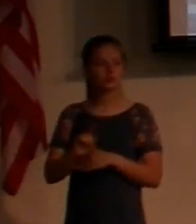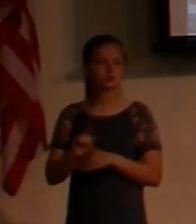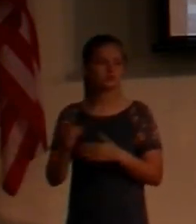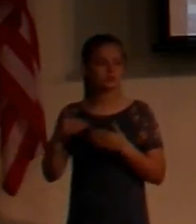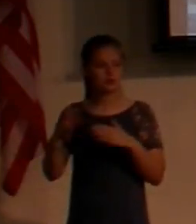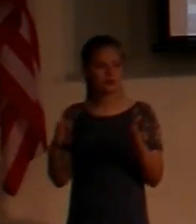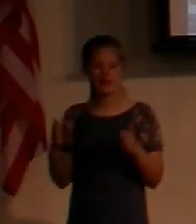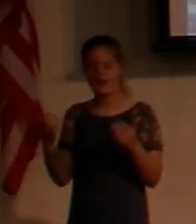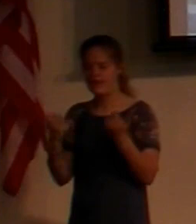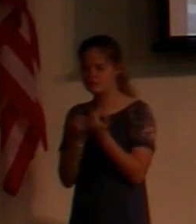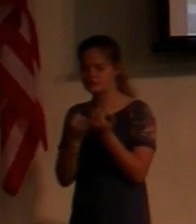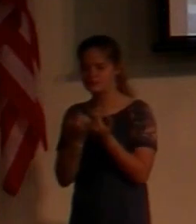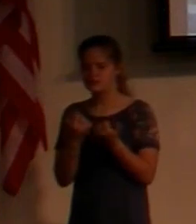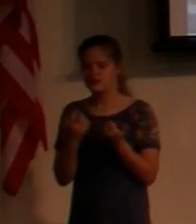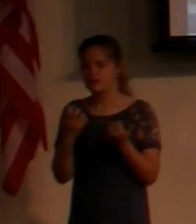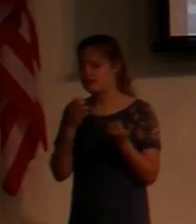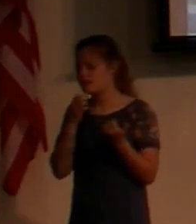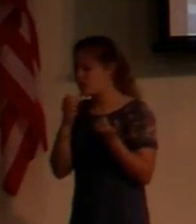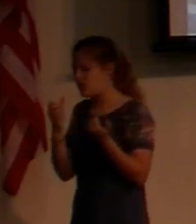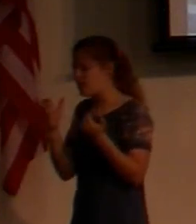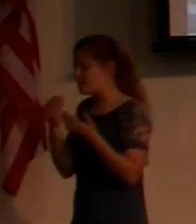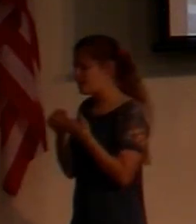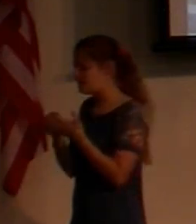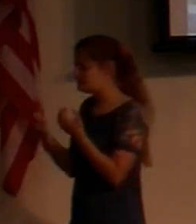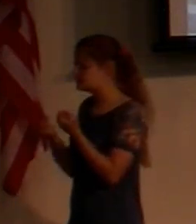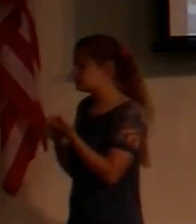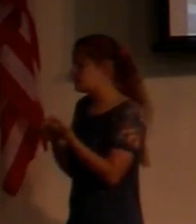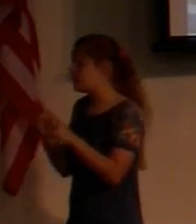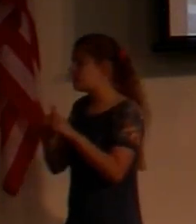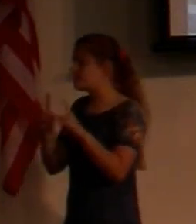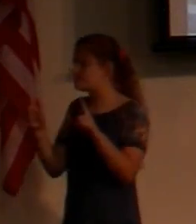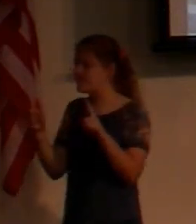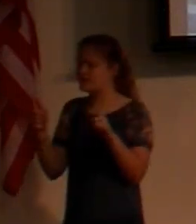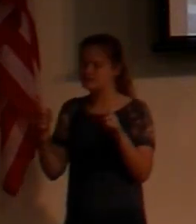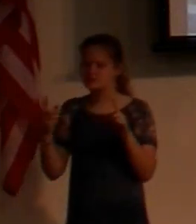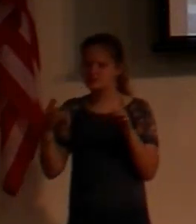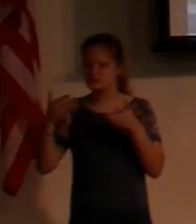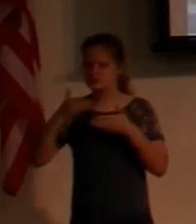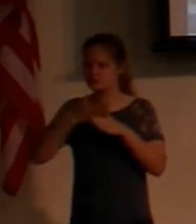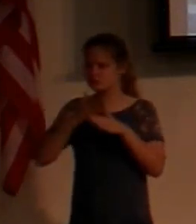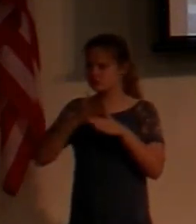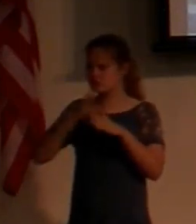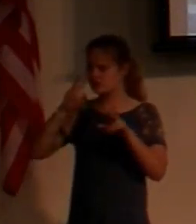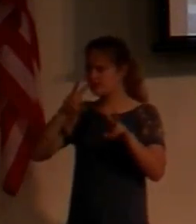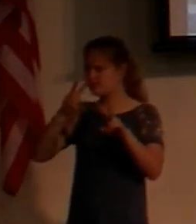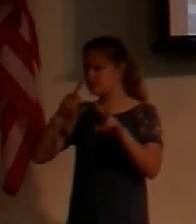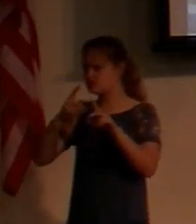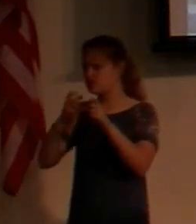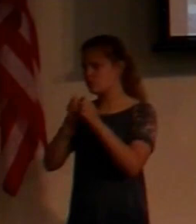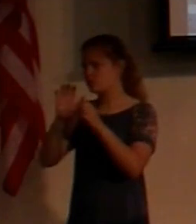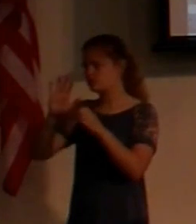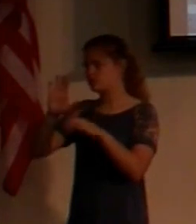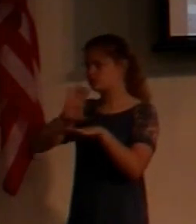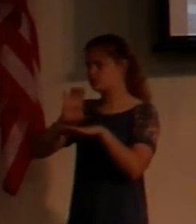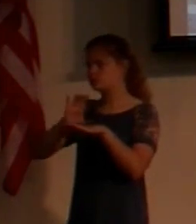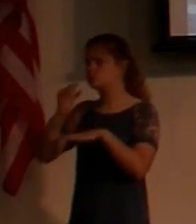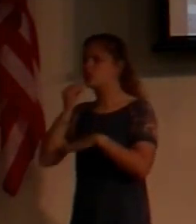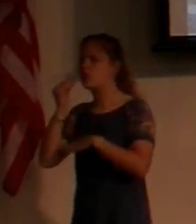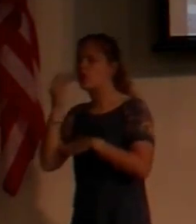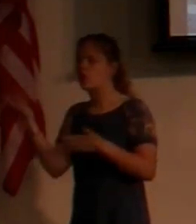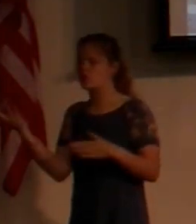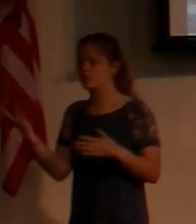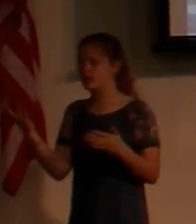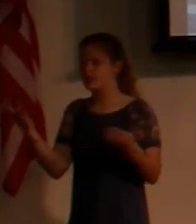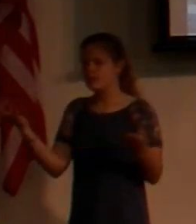on support. You don't have the money to help support it, but you can send in the sense of sharing this vision with other people from your churches back home. We're really here to help